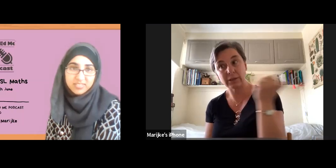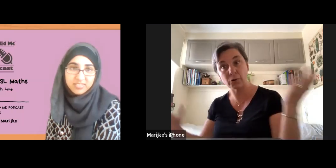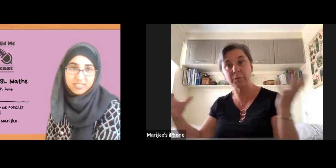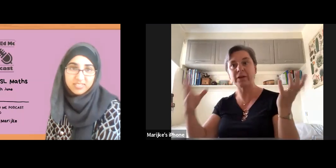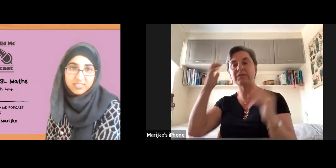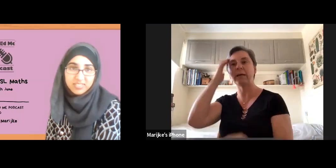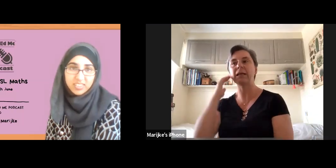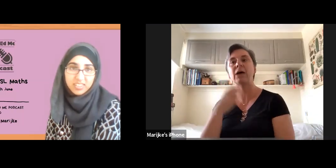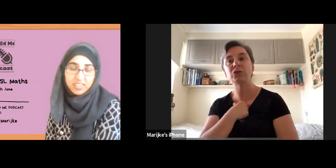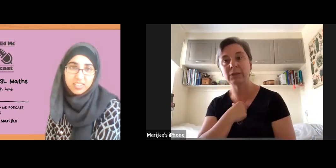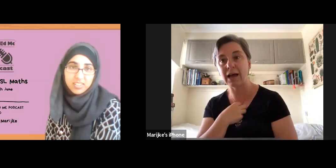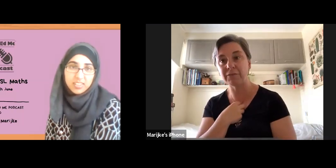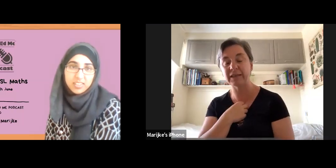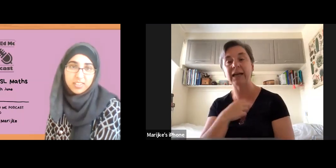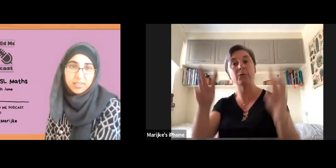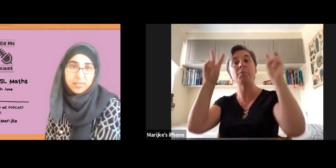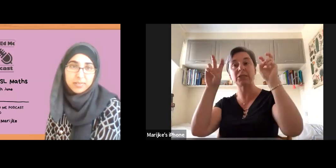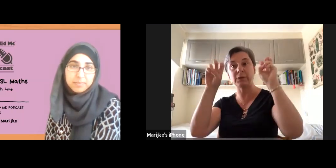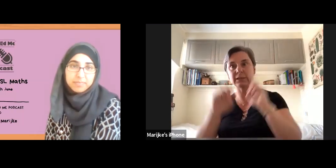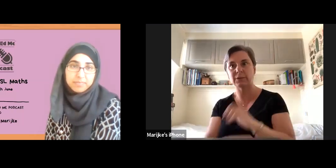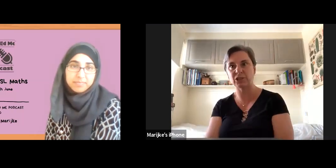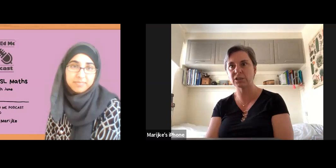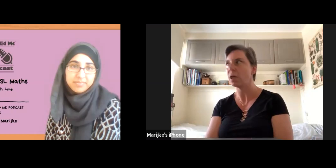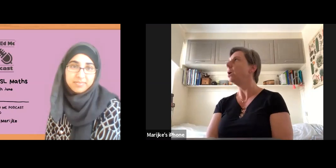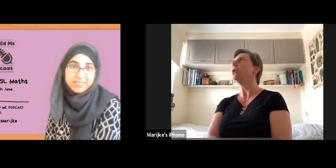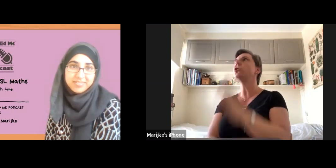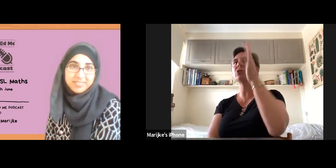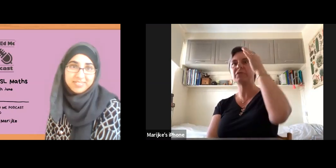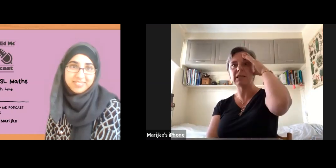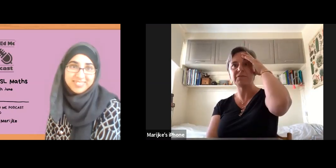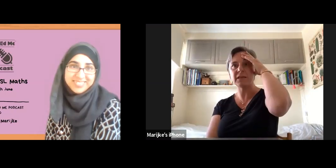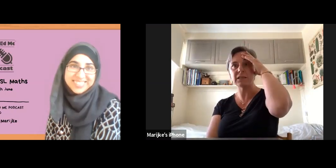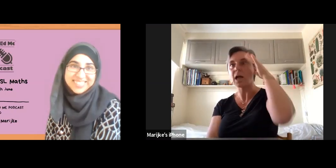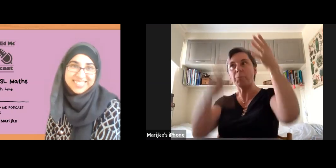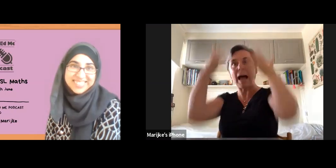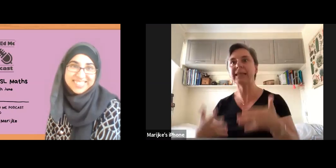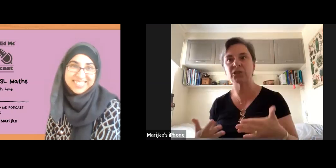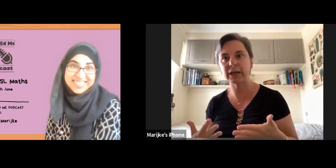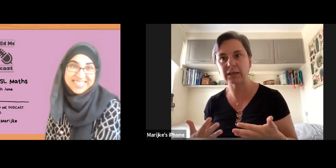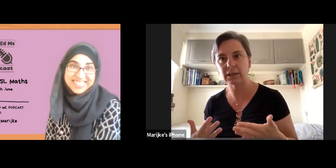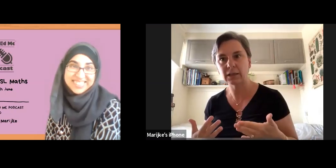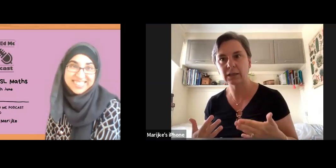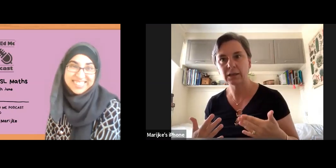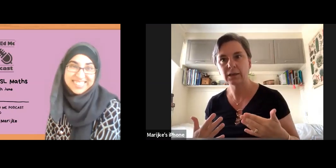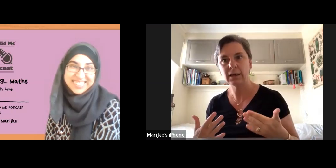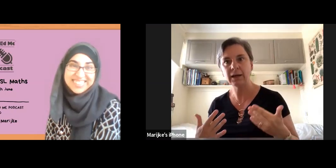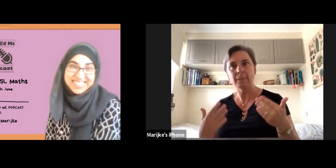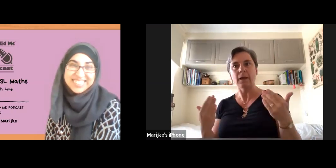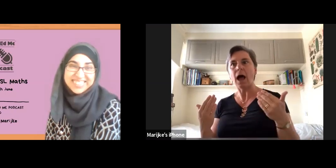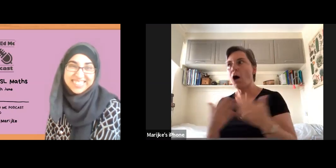group of friends of mine, and I was doing half of it, and they were maths related questions. You should have seen their faces, panic stricken. Yeah, how wrong